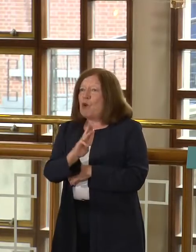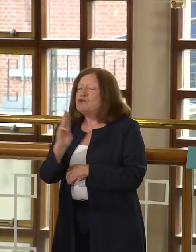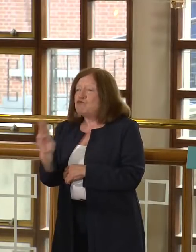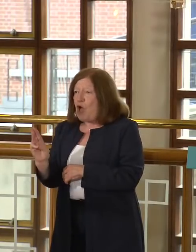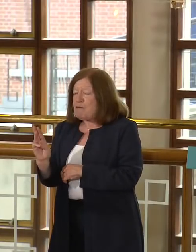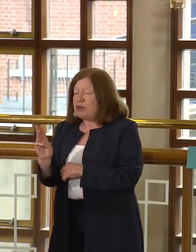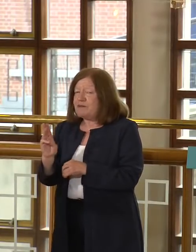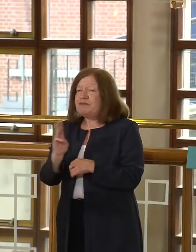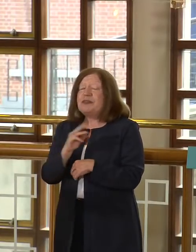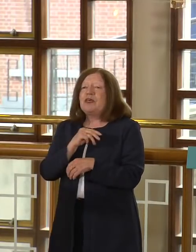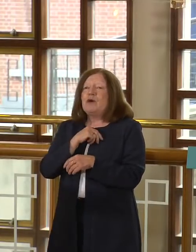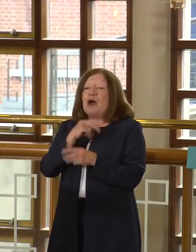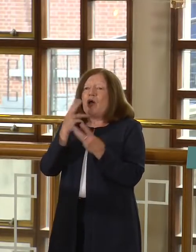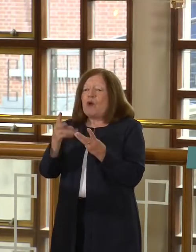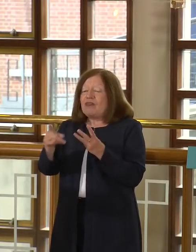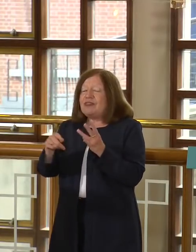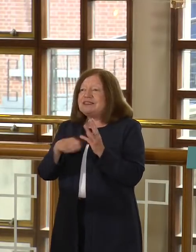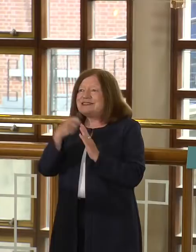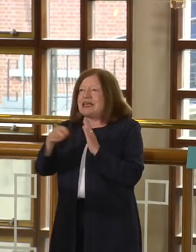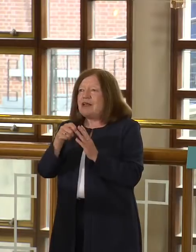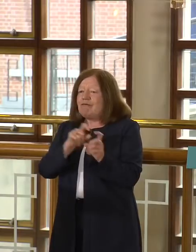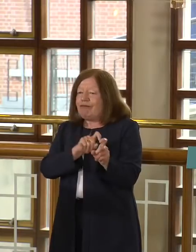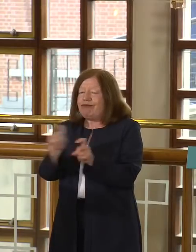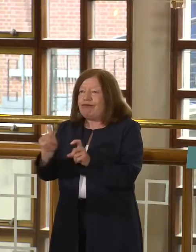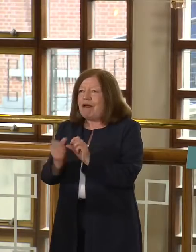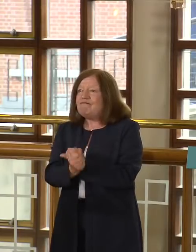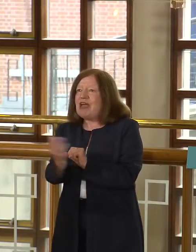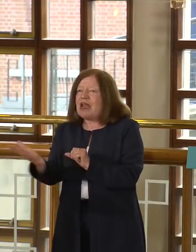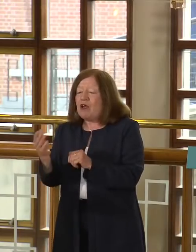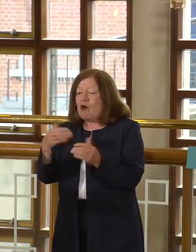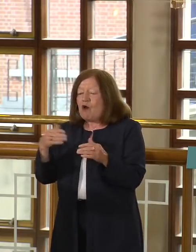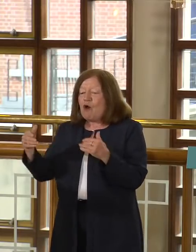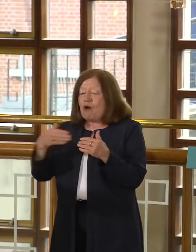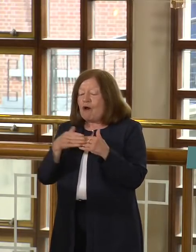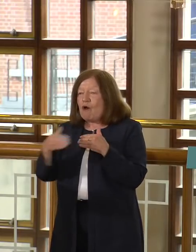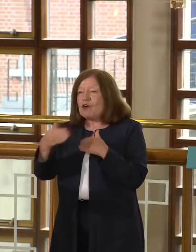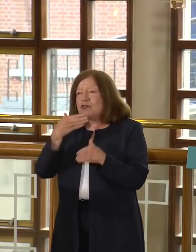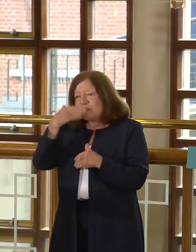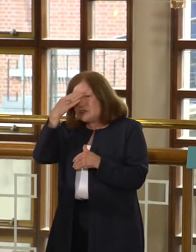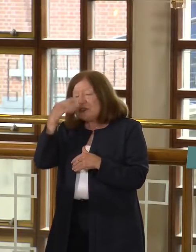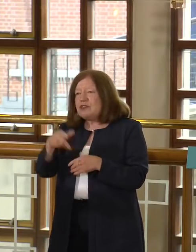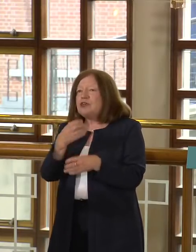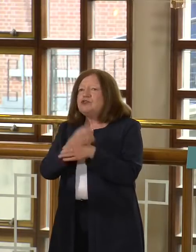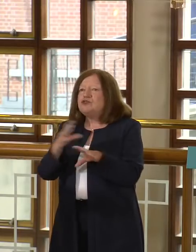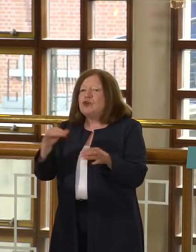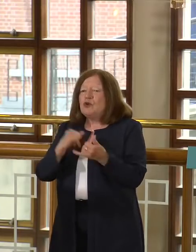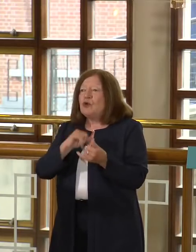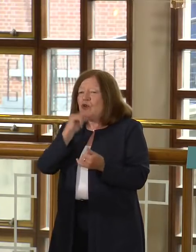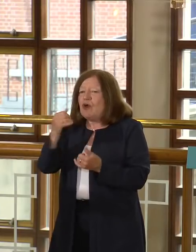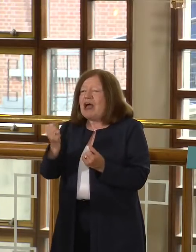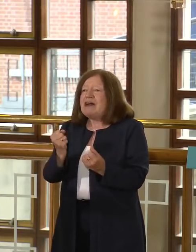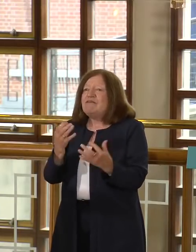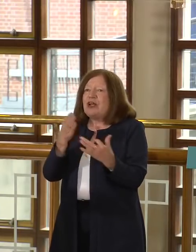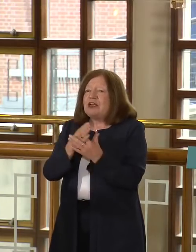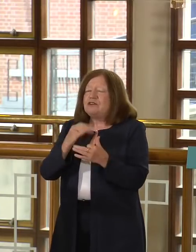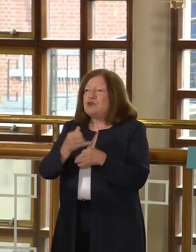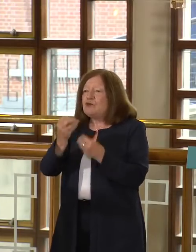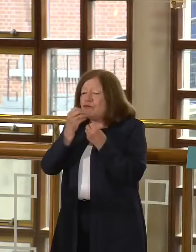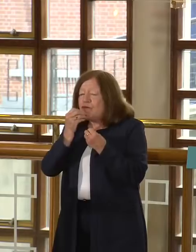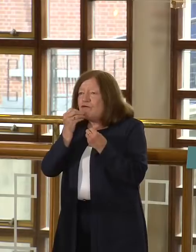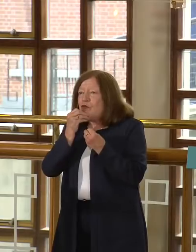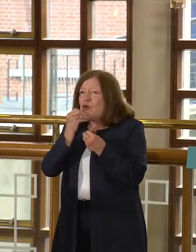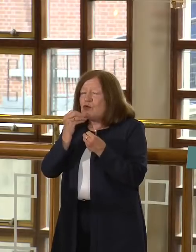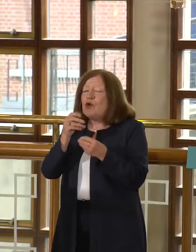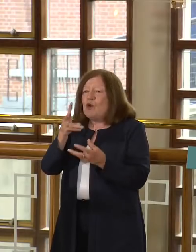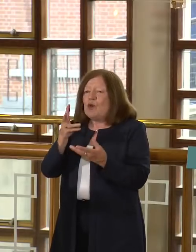schools. However, I want the scheme to be available over the summer period to ensure that children who do not have access to nutritious food,